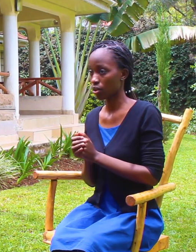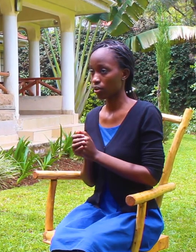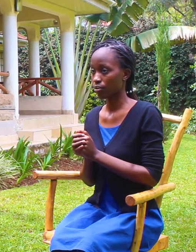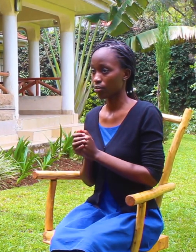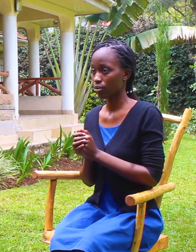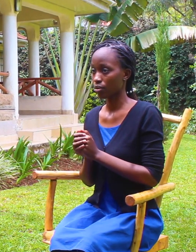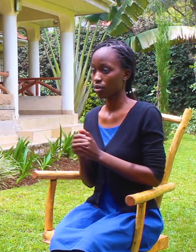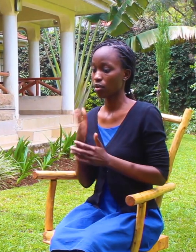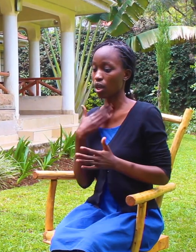to talk